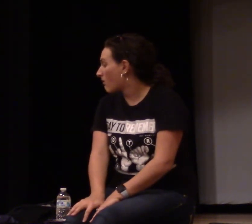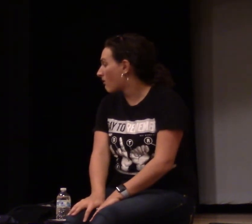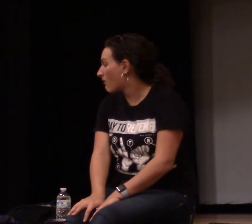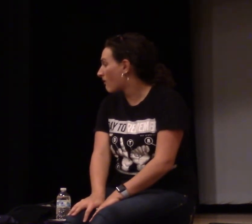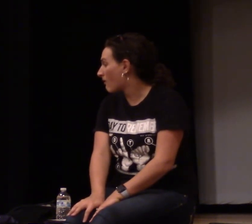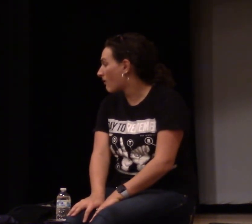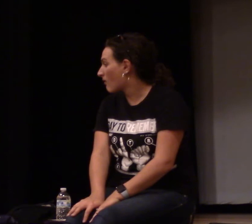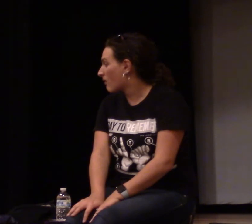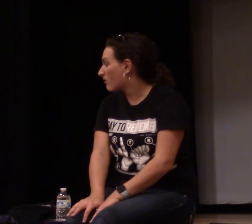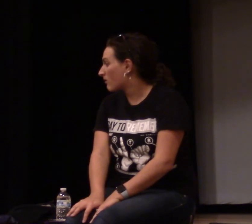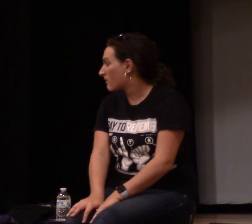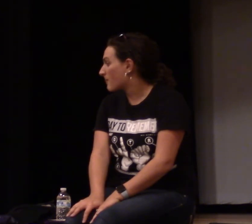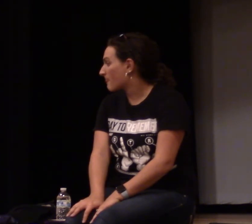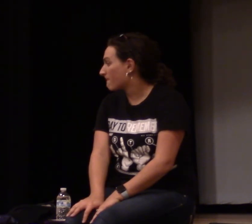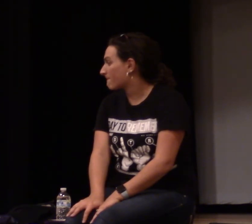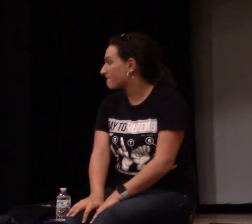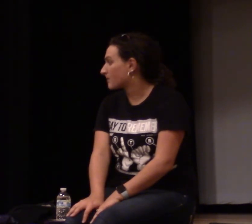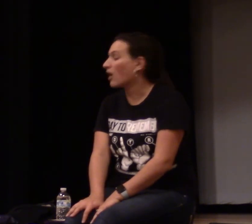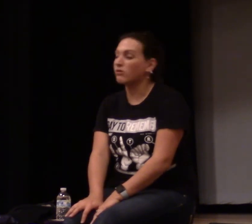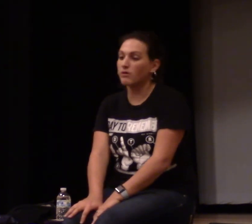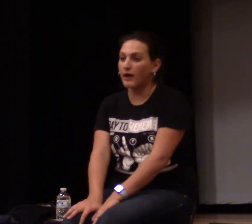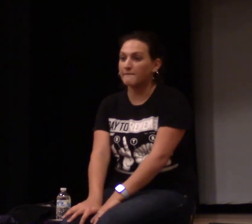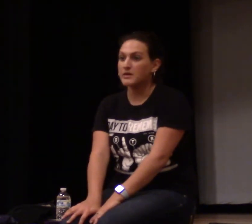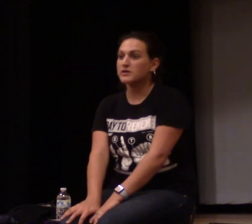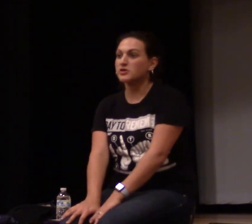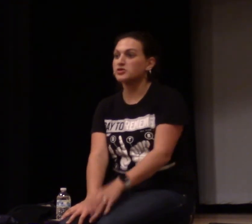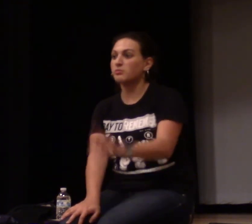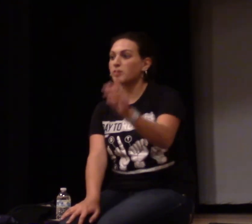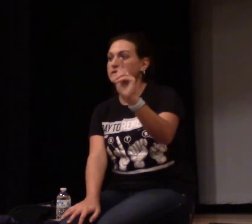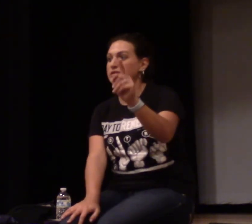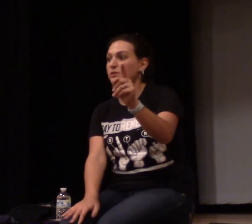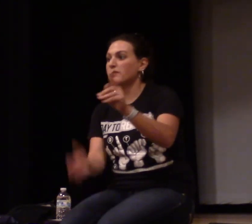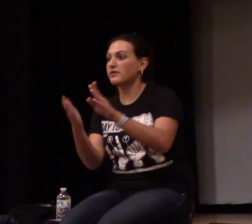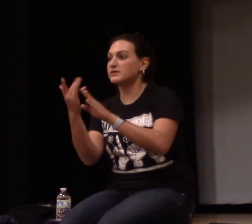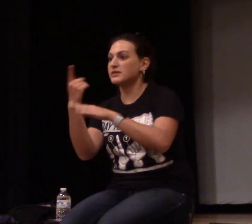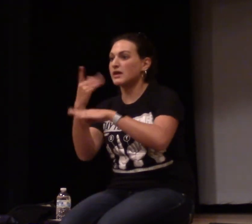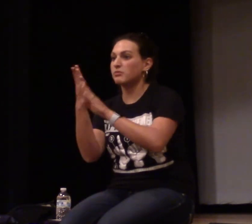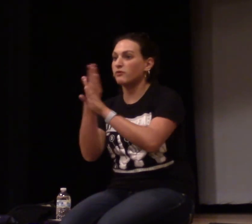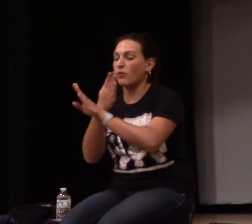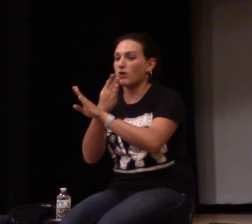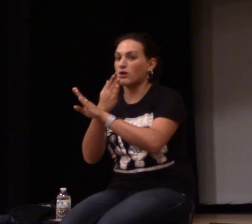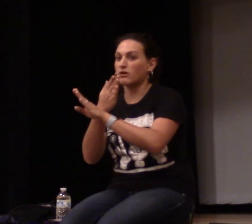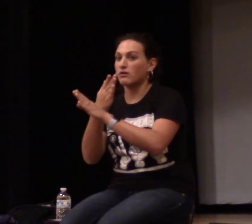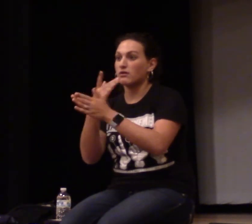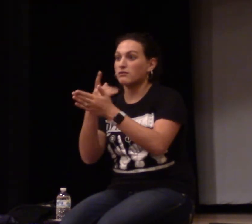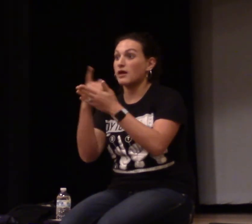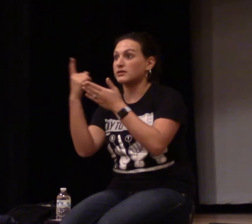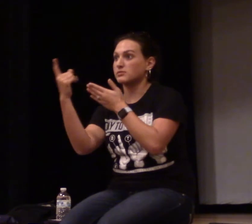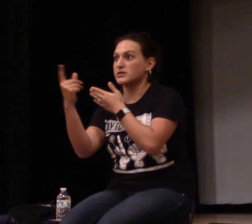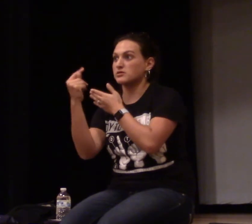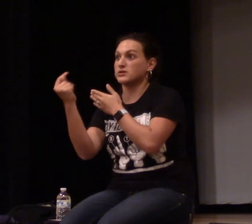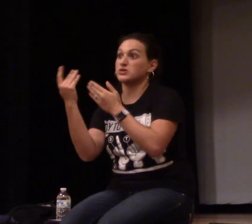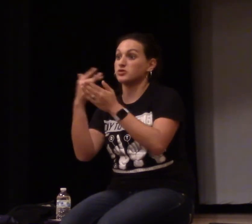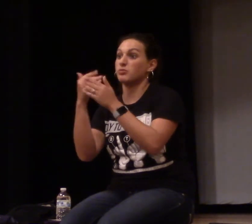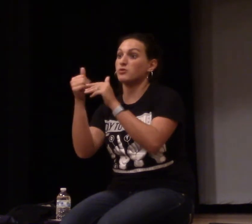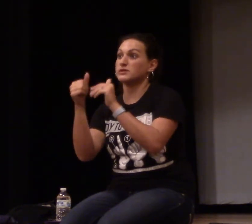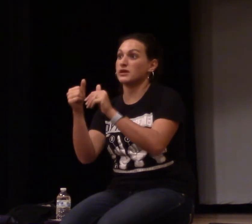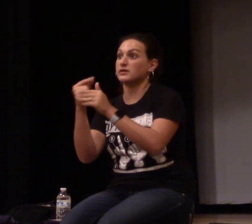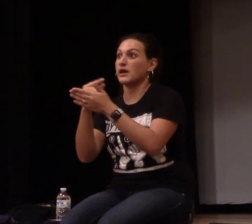the birthday next class. Oh, okay. So she'll post this one the day before next week, Tuesday. So she'll post it next